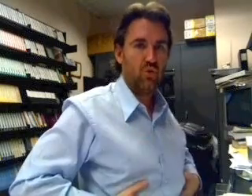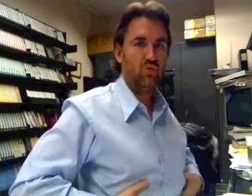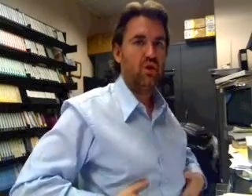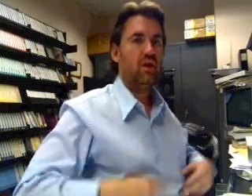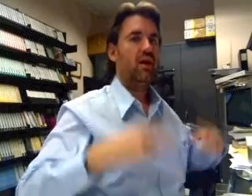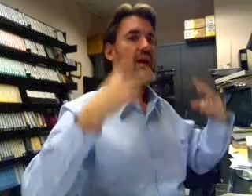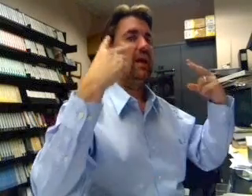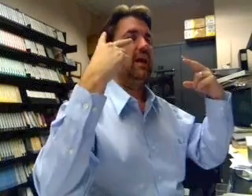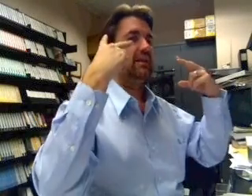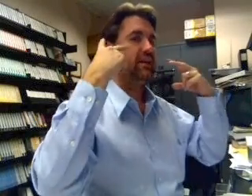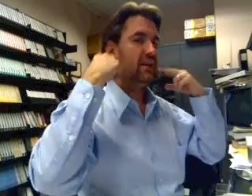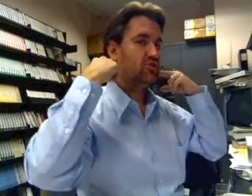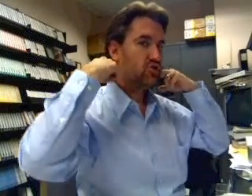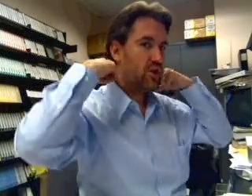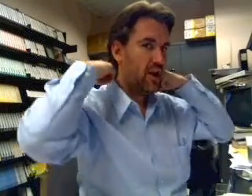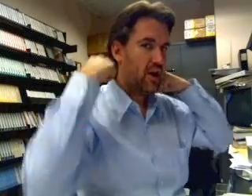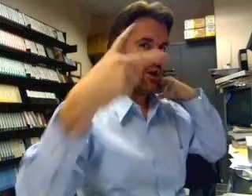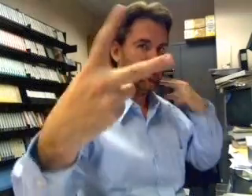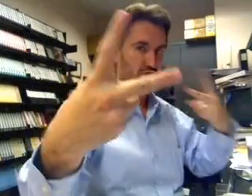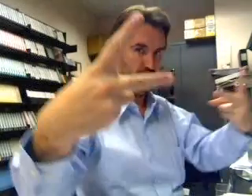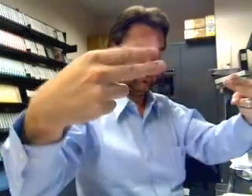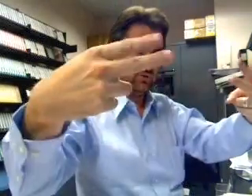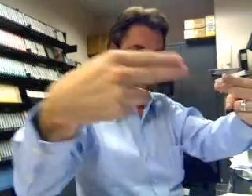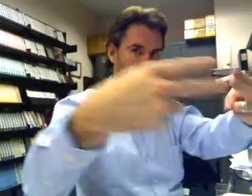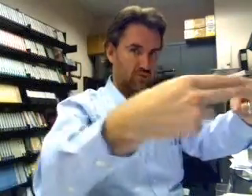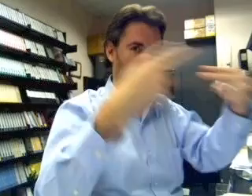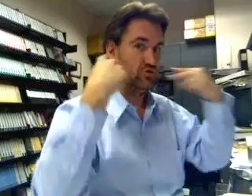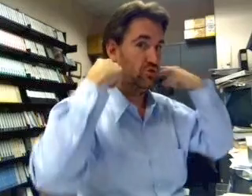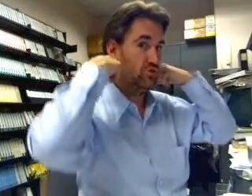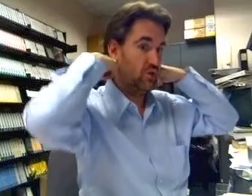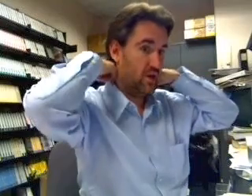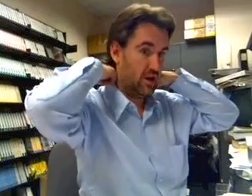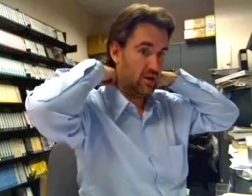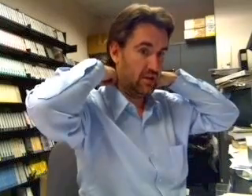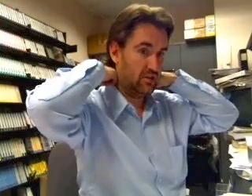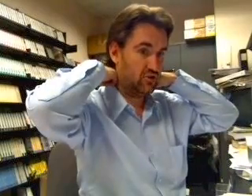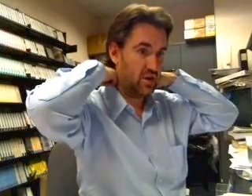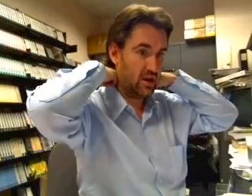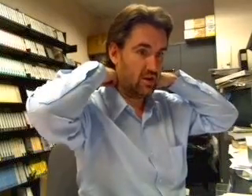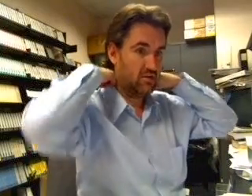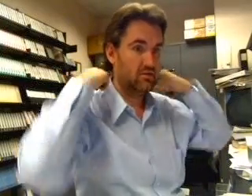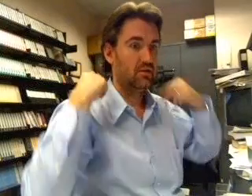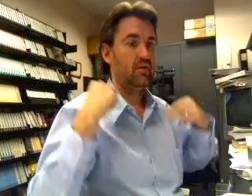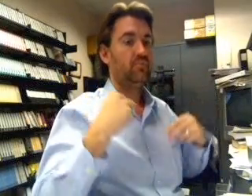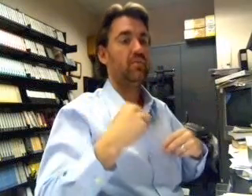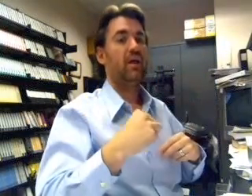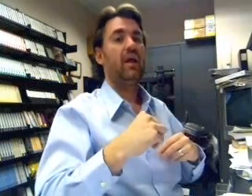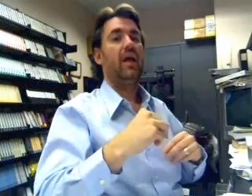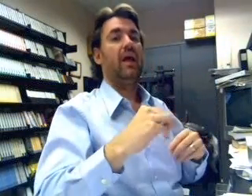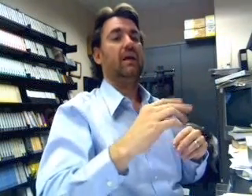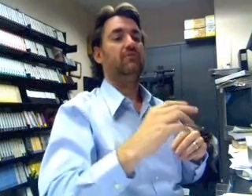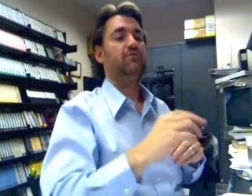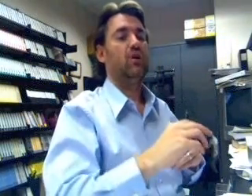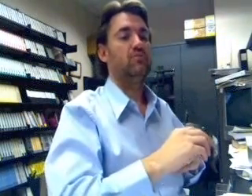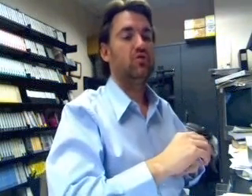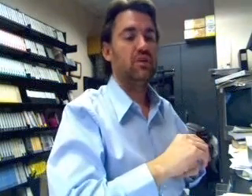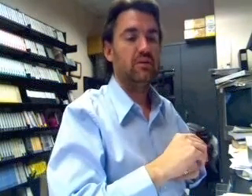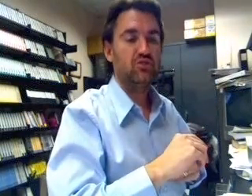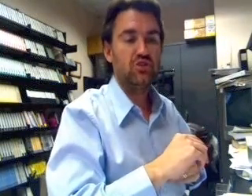throne and cut your hair, and you just do a scissor motion through the hair and cut your hair. And from your lips she